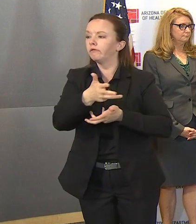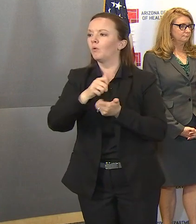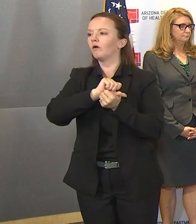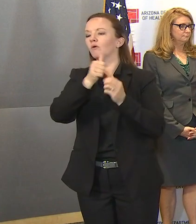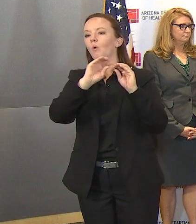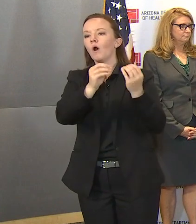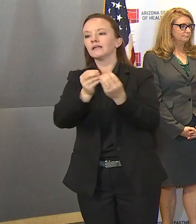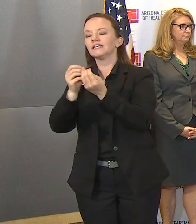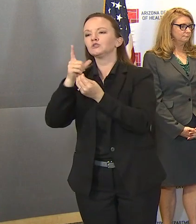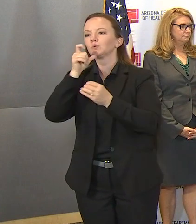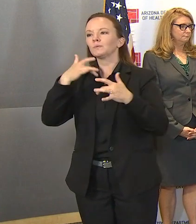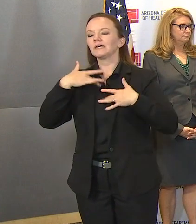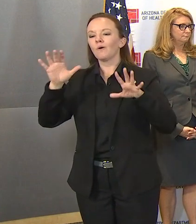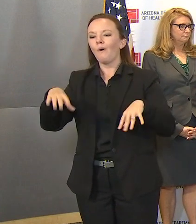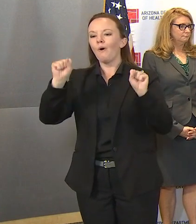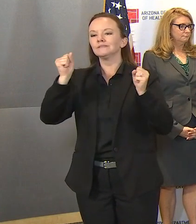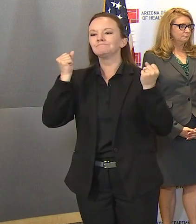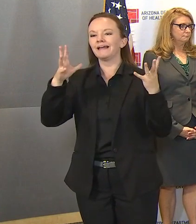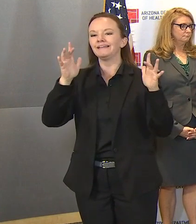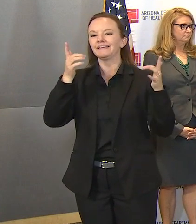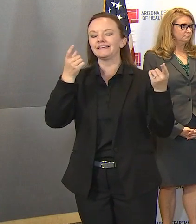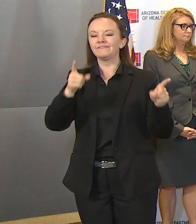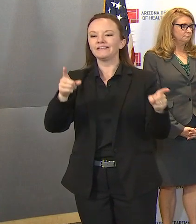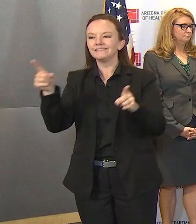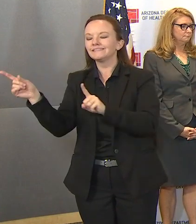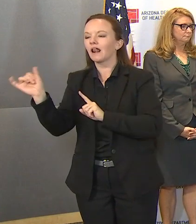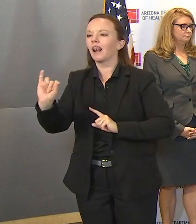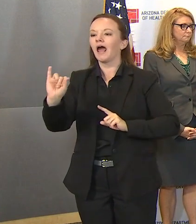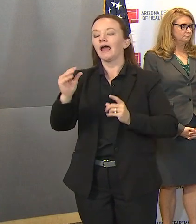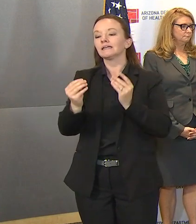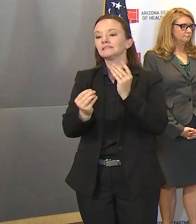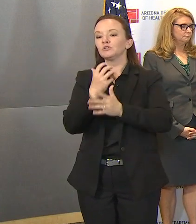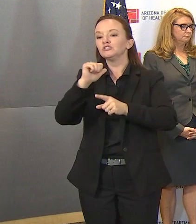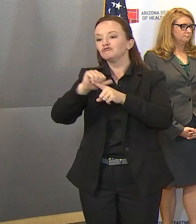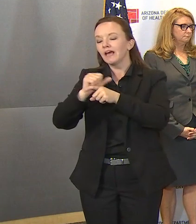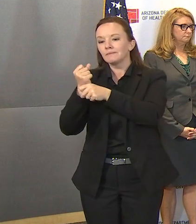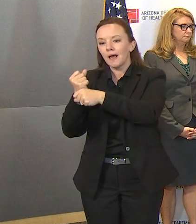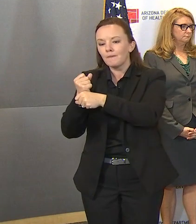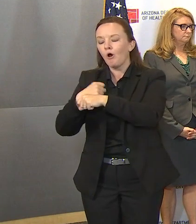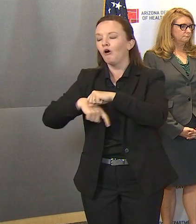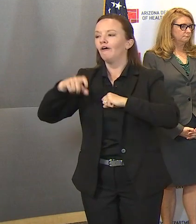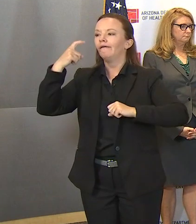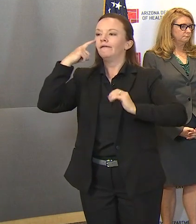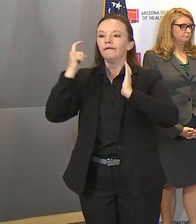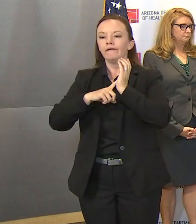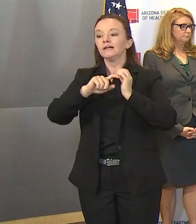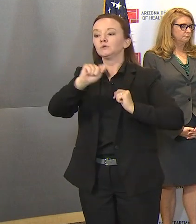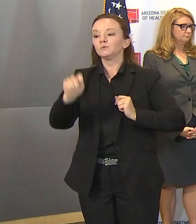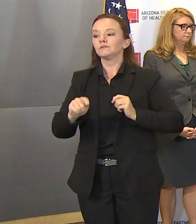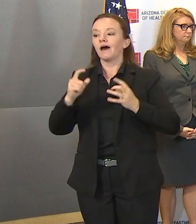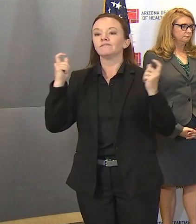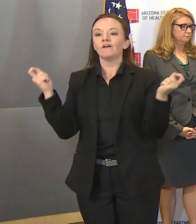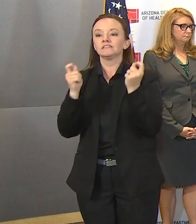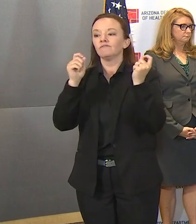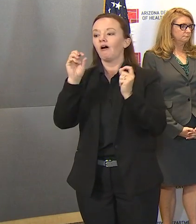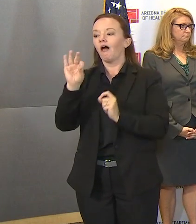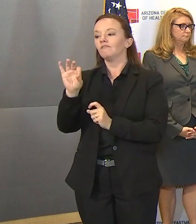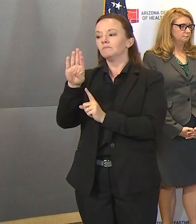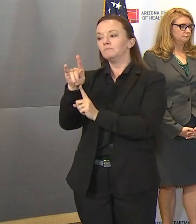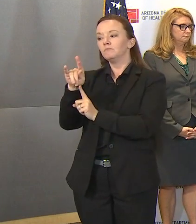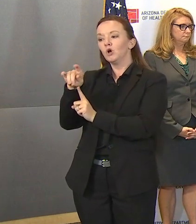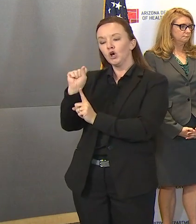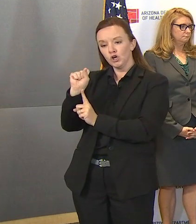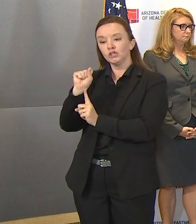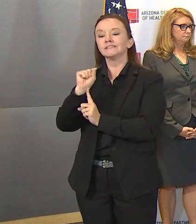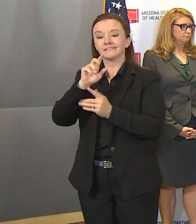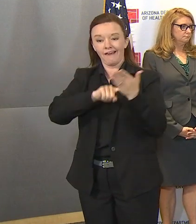I know we're in the middle of spring training. We just saw the Tucson Festival of Books was just canceled. There was a case reported of somebody that was at Sky Harbor